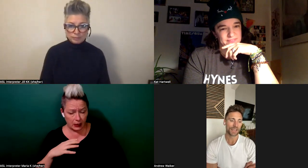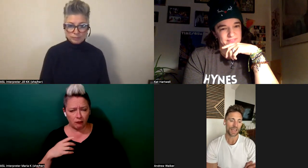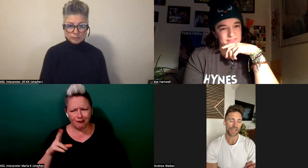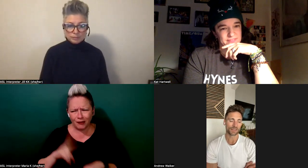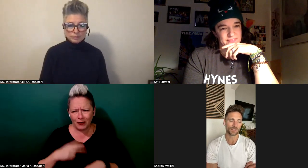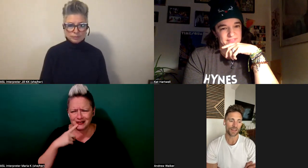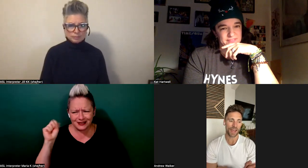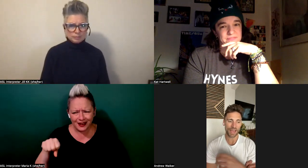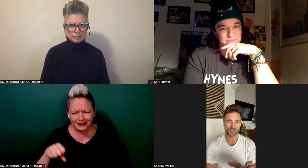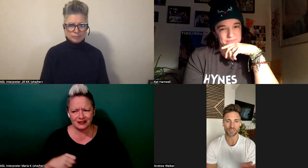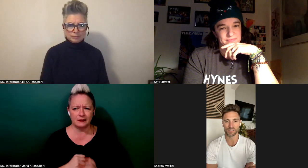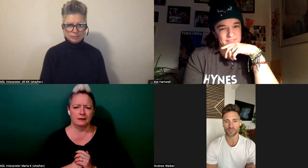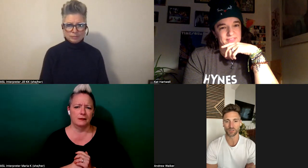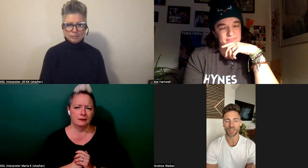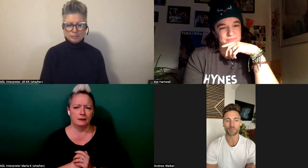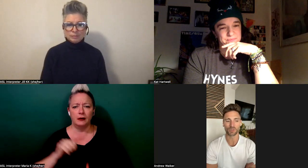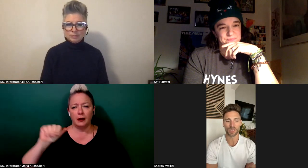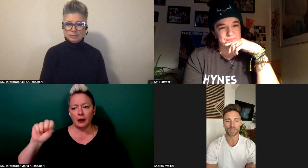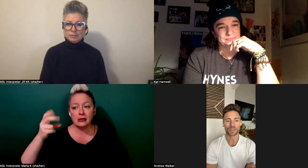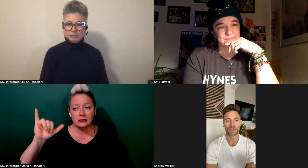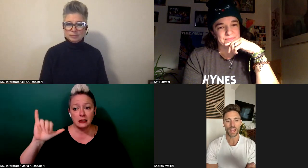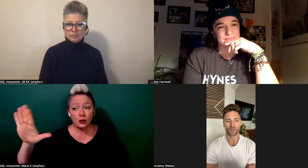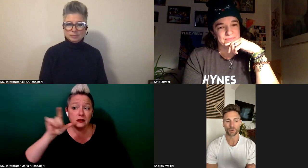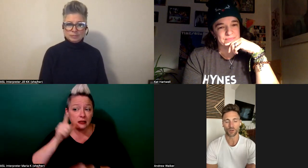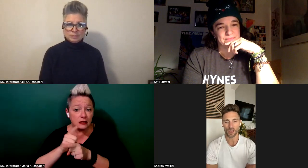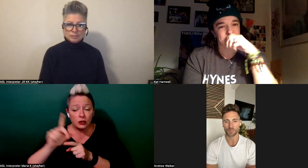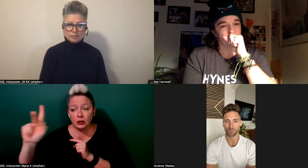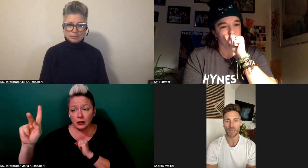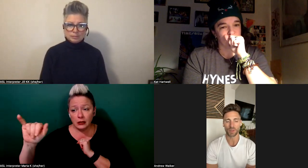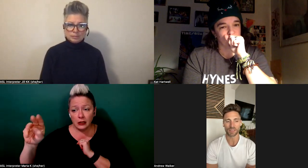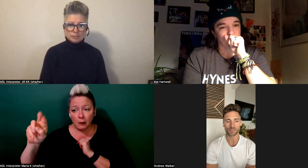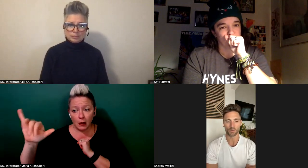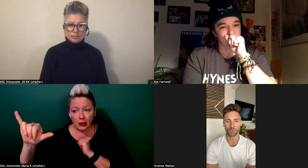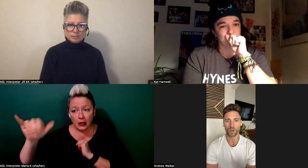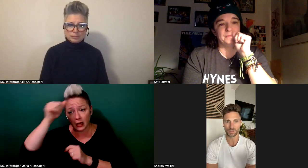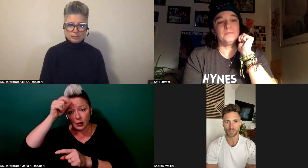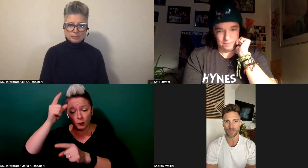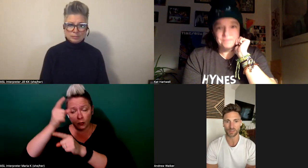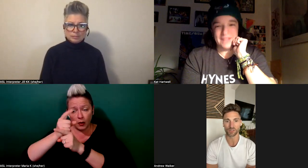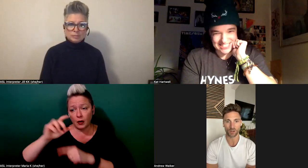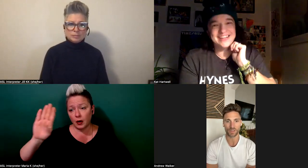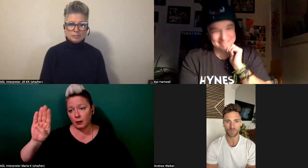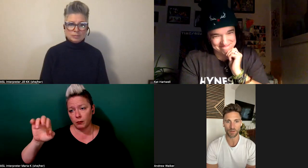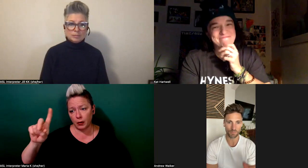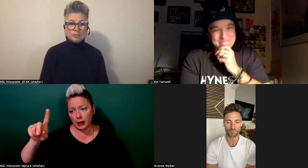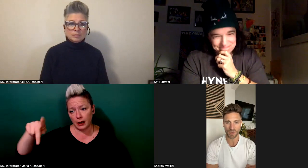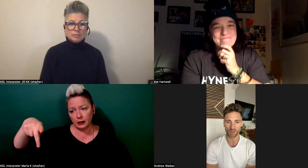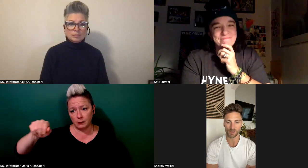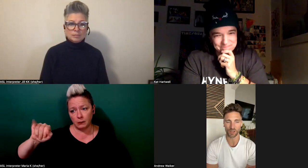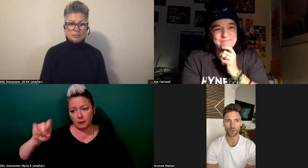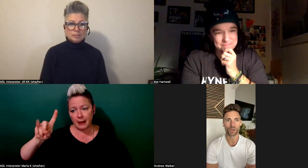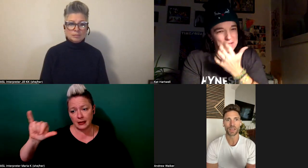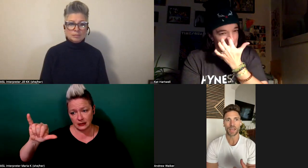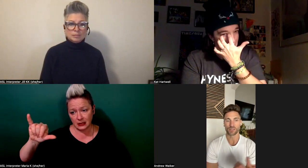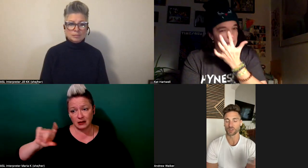yes. And Ashley's sister, Kimberly, and her husband, Brad Paisley, were the ones that had started the event many